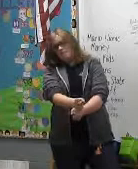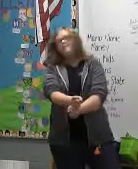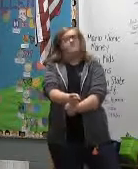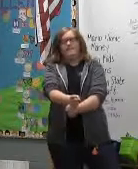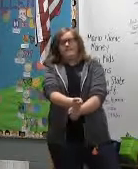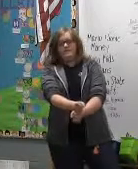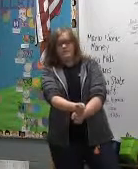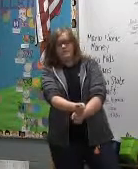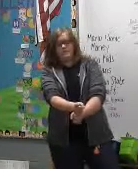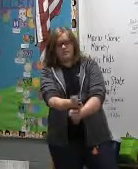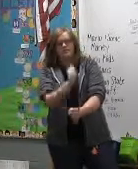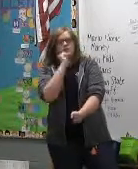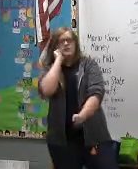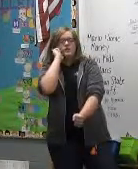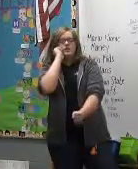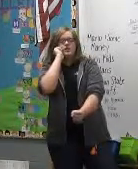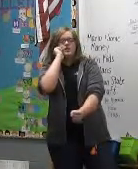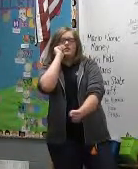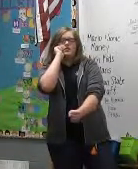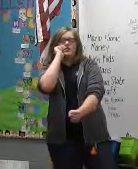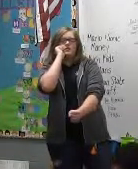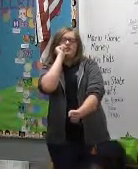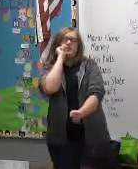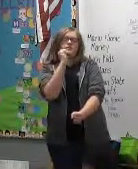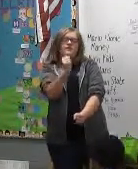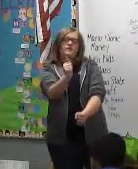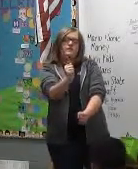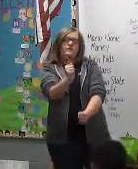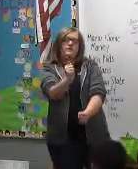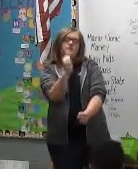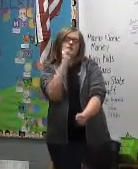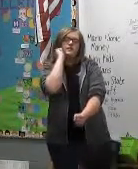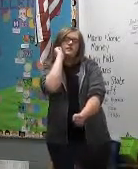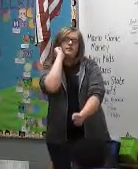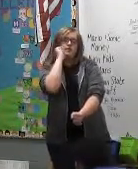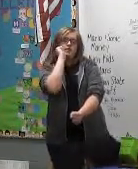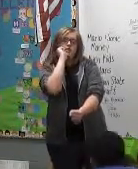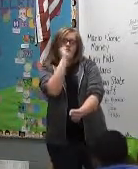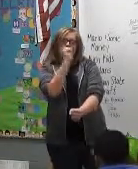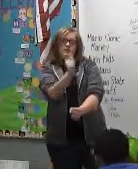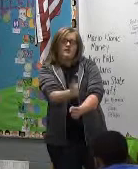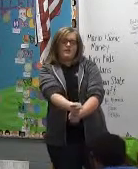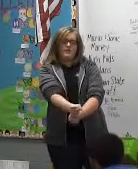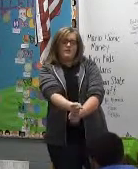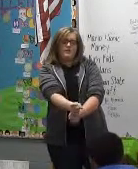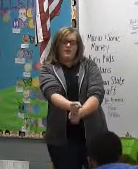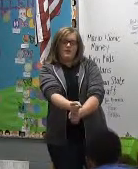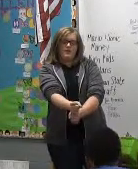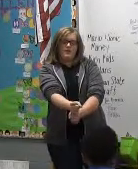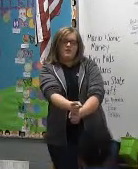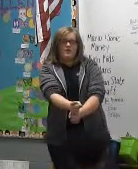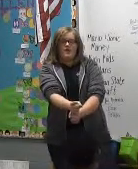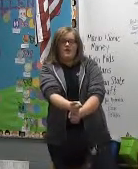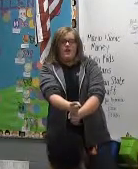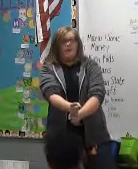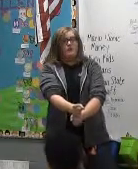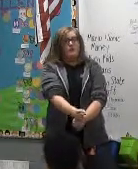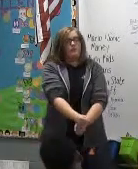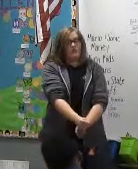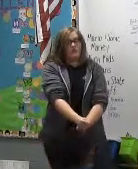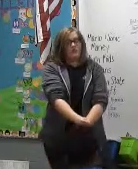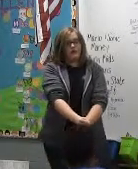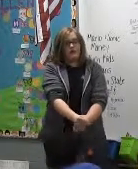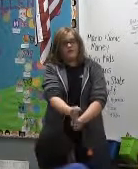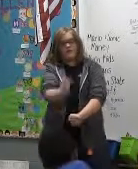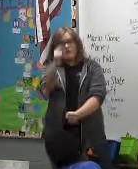sister. Sister. Sister, you take your hand like this, put it by your cheek, and go down and up. And then